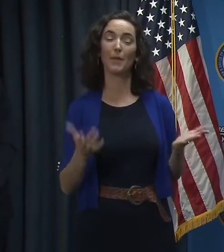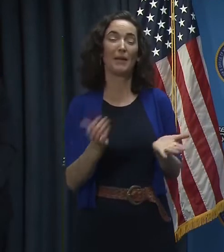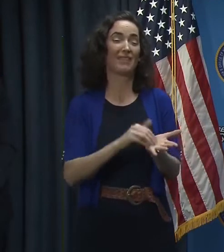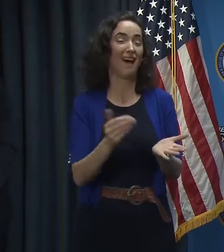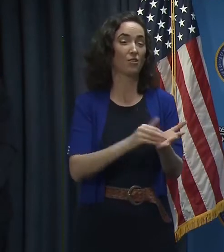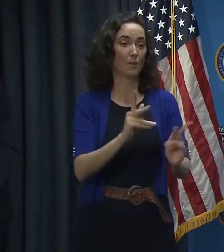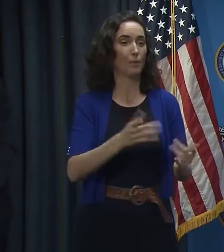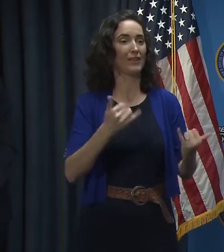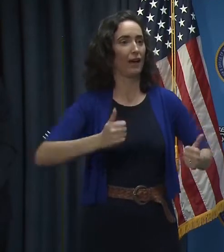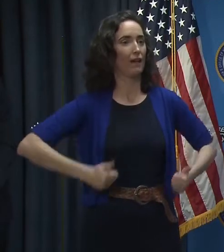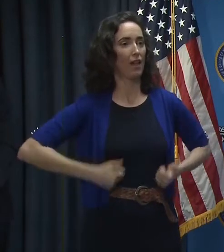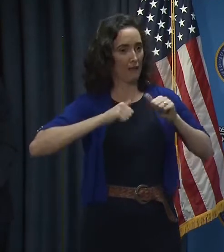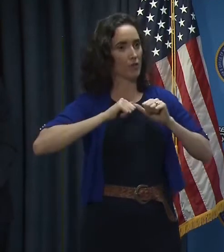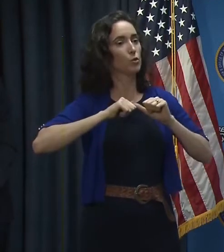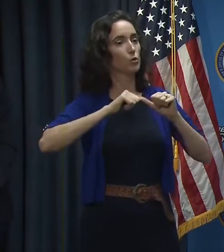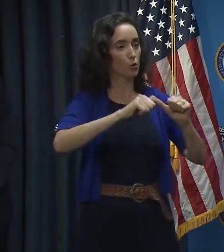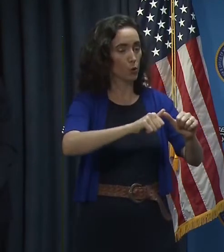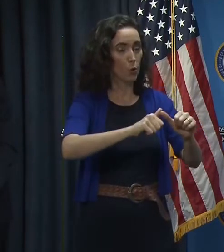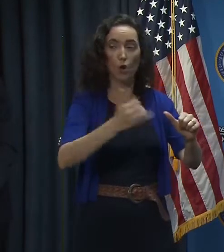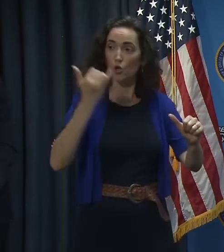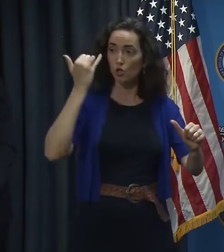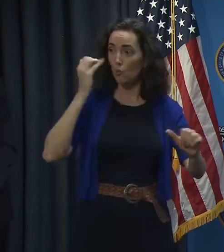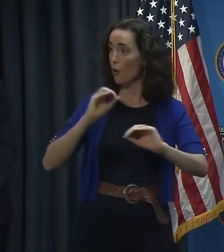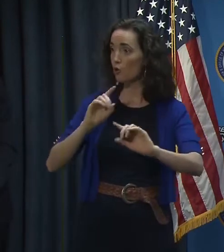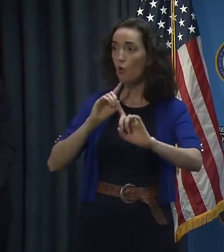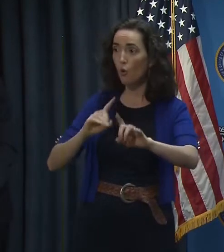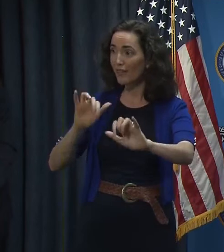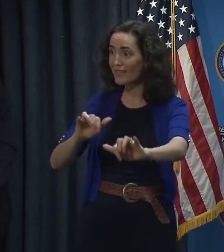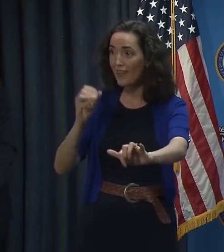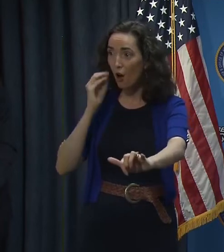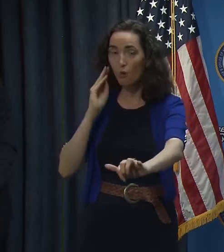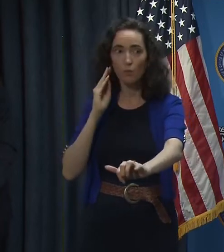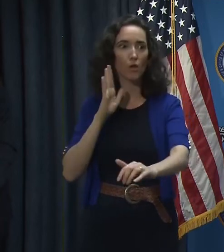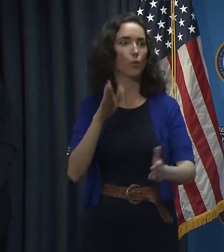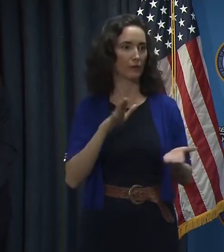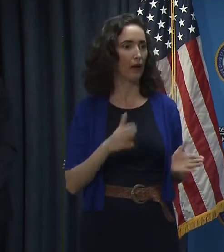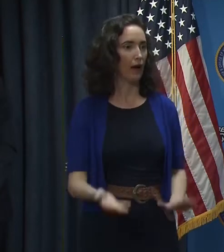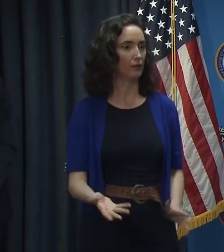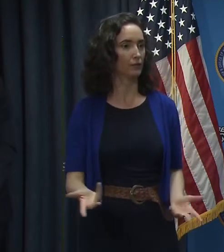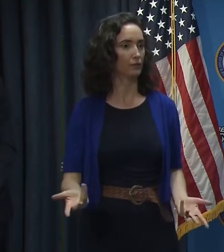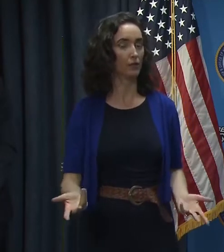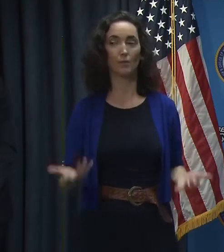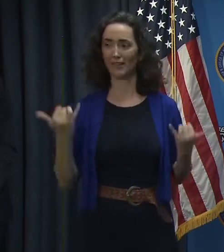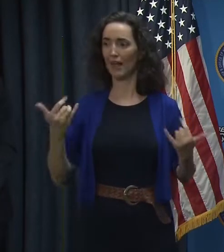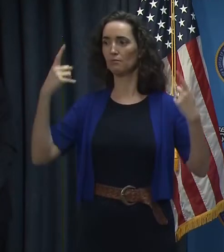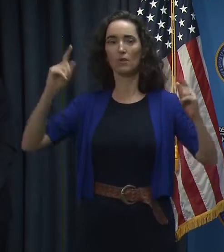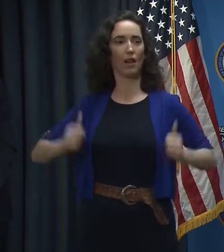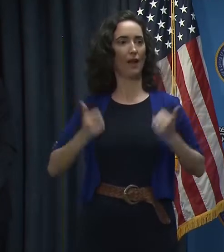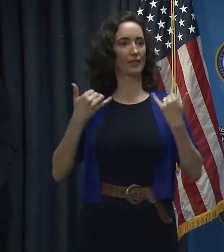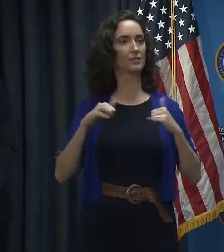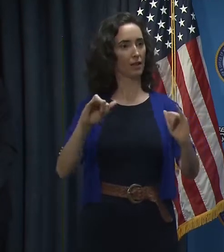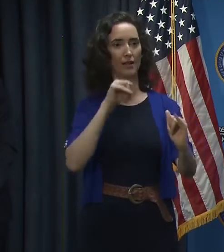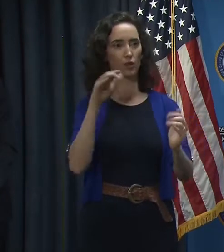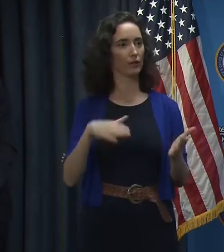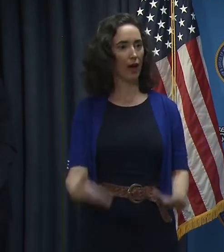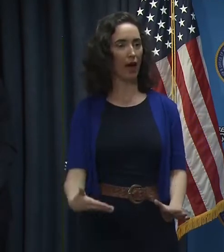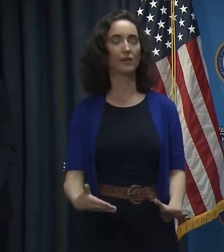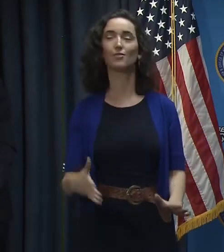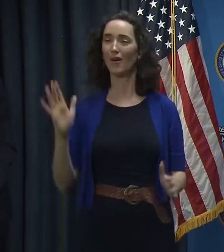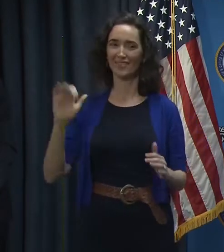in Louisiana today who would not be but for the stay-at-home order. I mean, that's the way the math